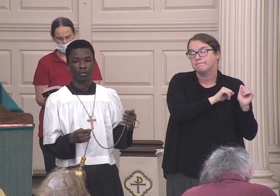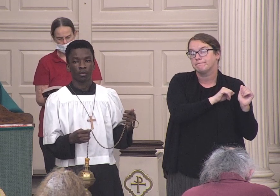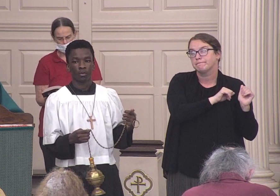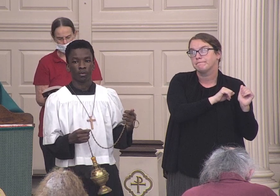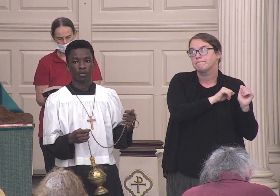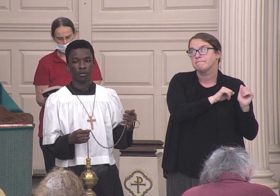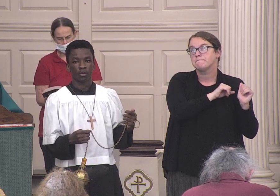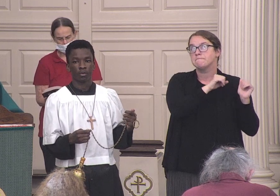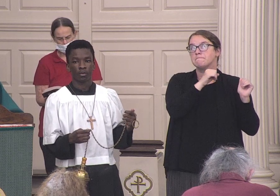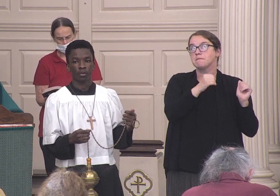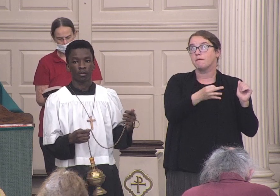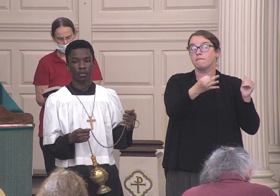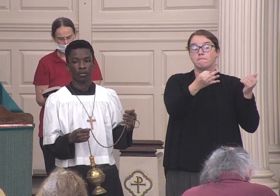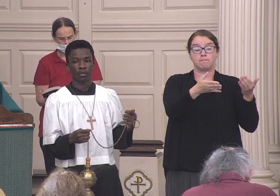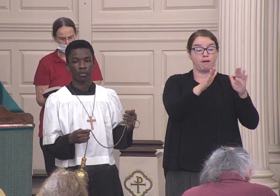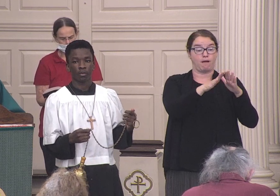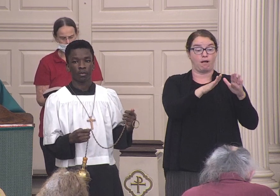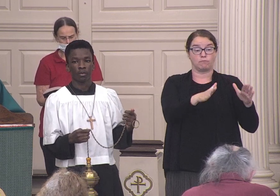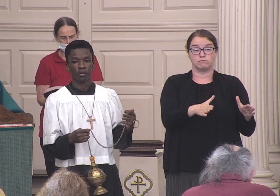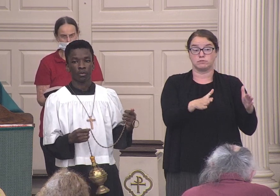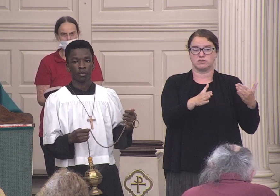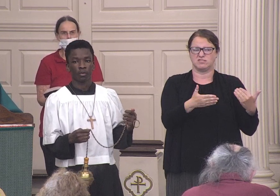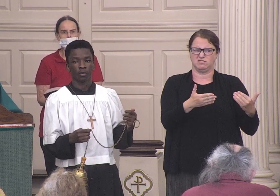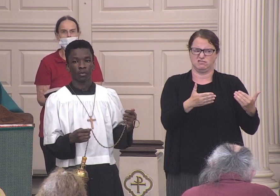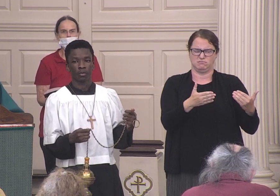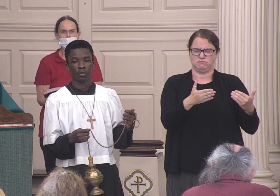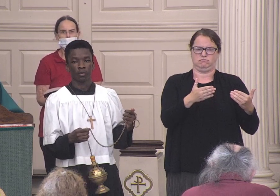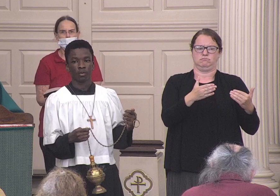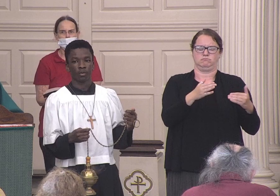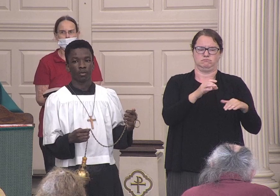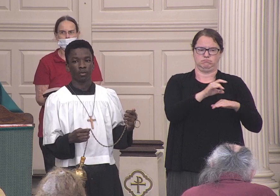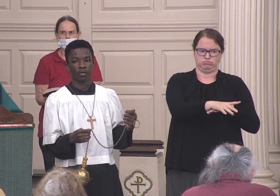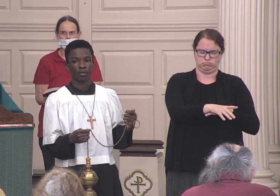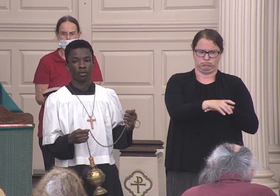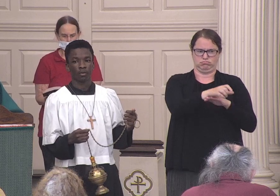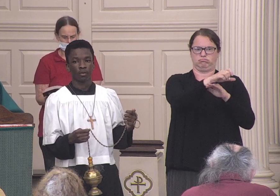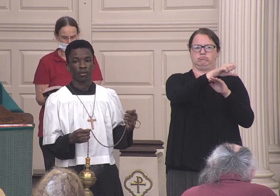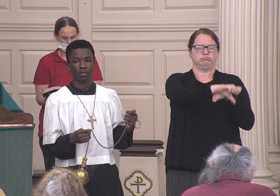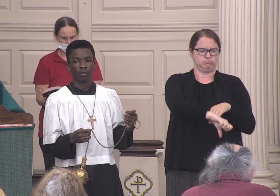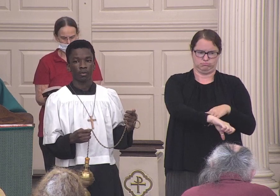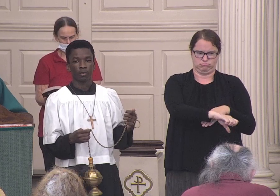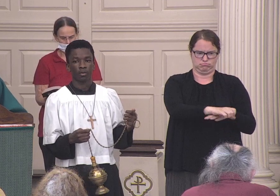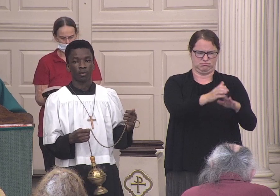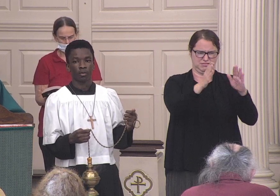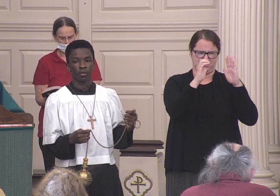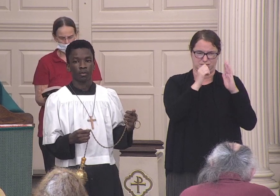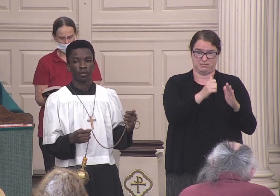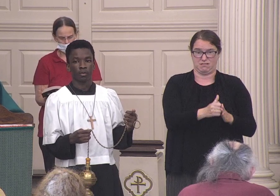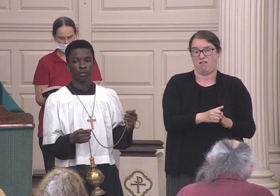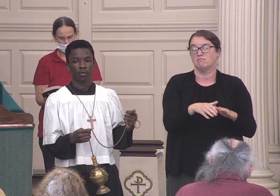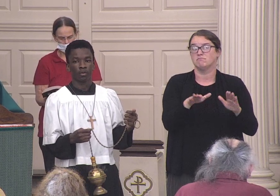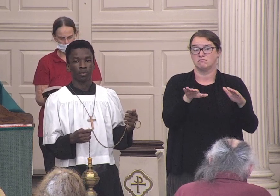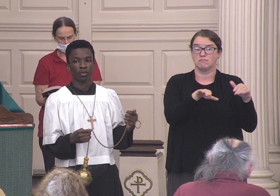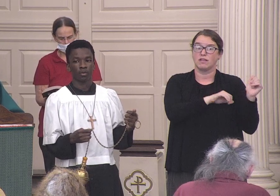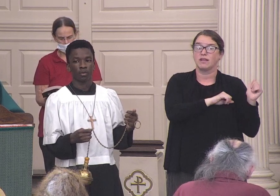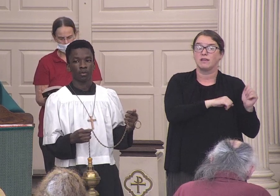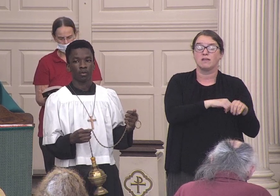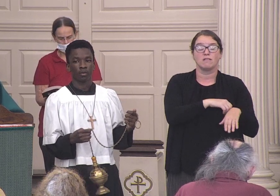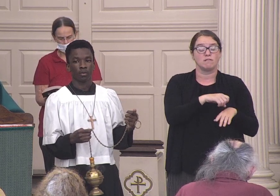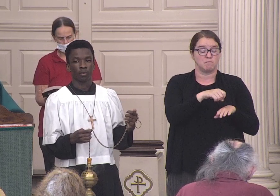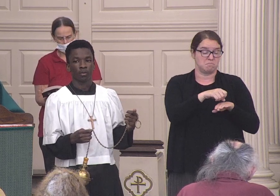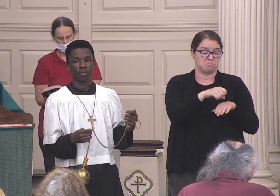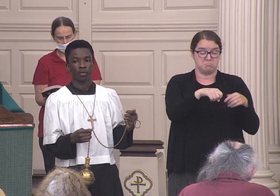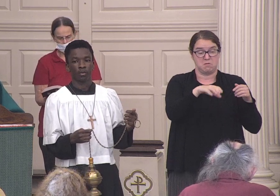Whatever place does not welcome you or listen to you, leave there and shake the